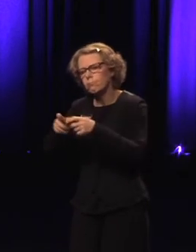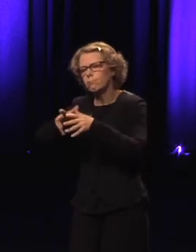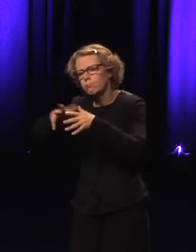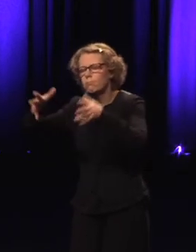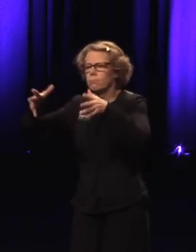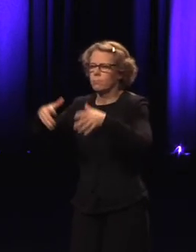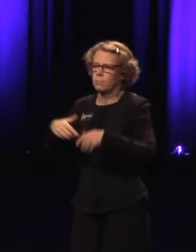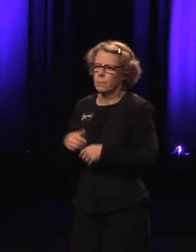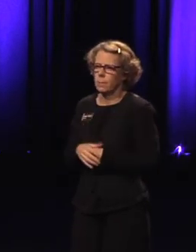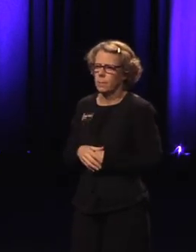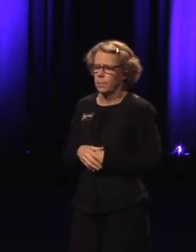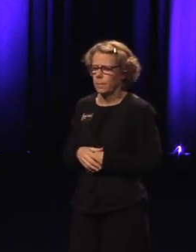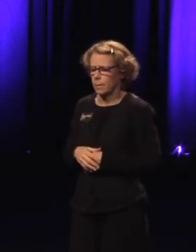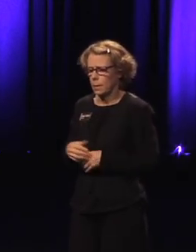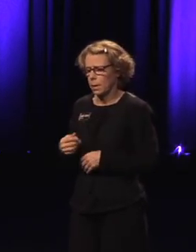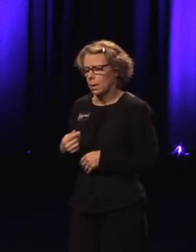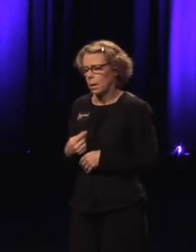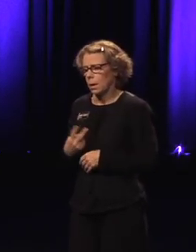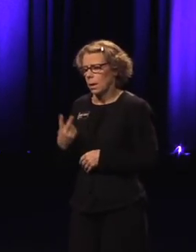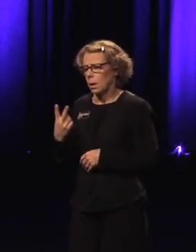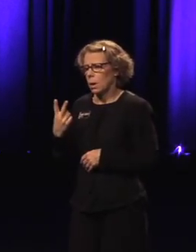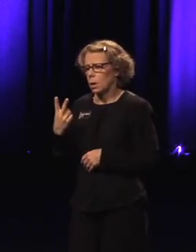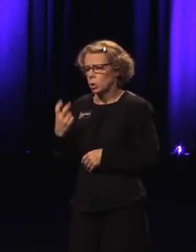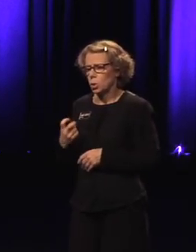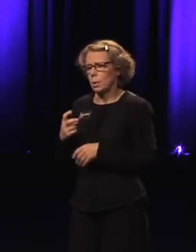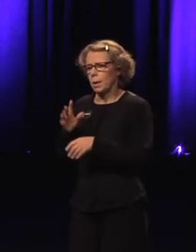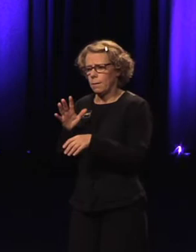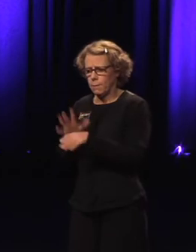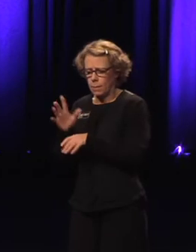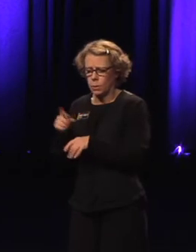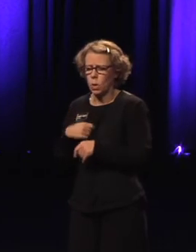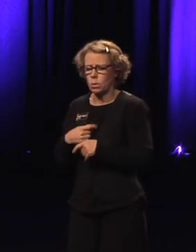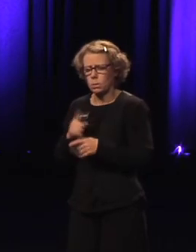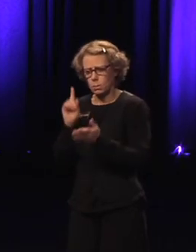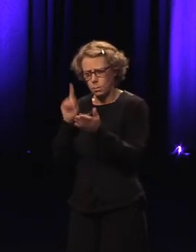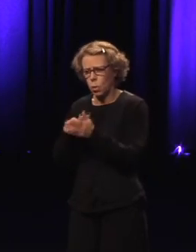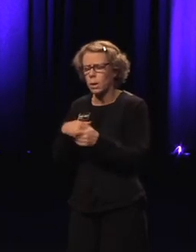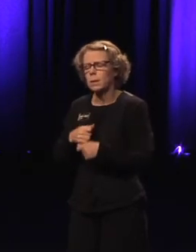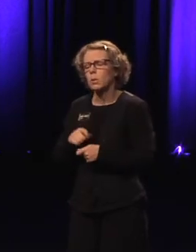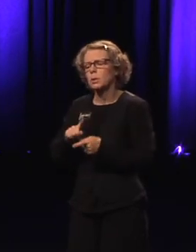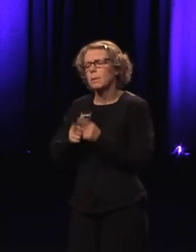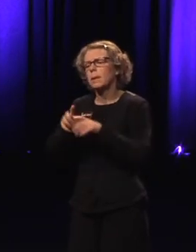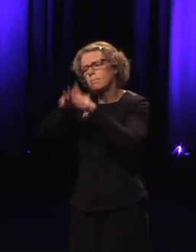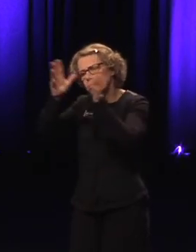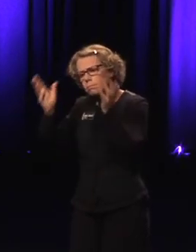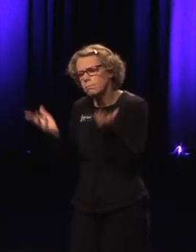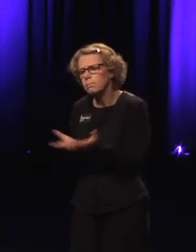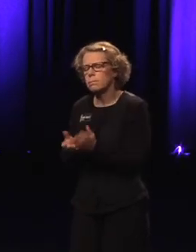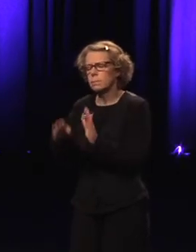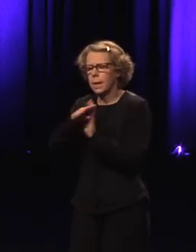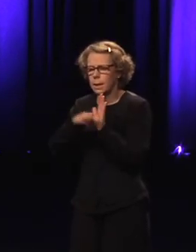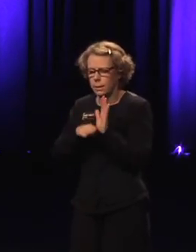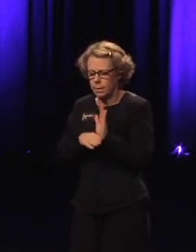accepted that a post-2015 agenda for development must be a global agenda based on